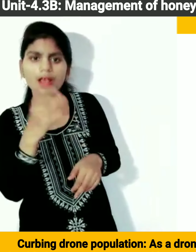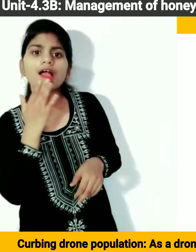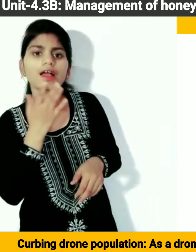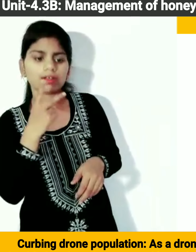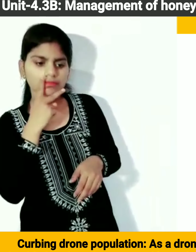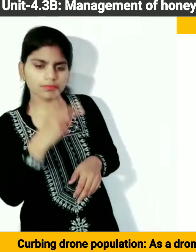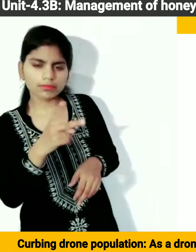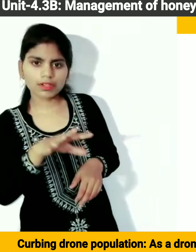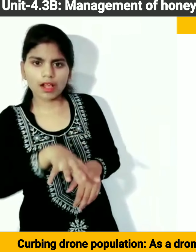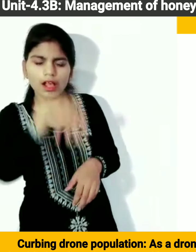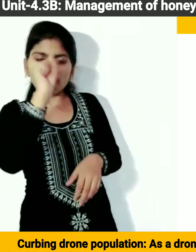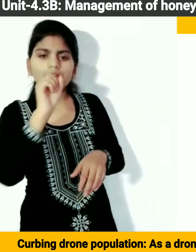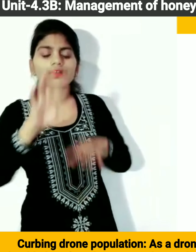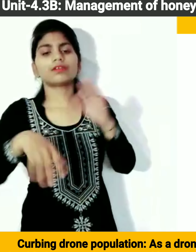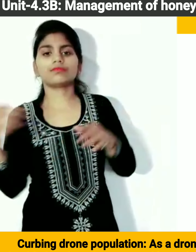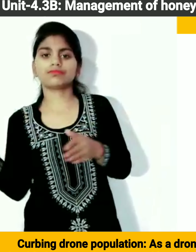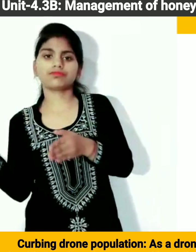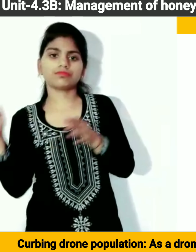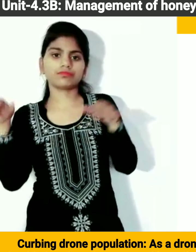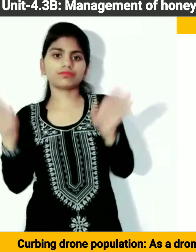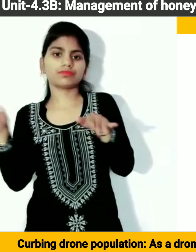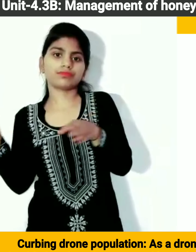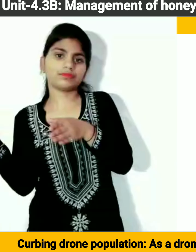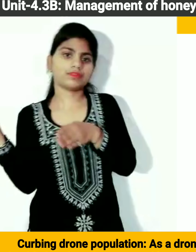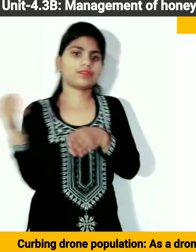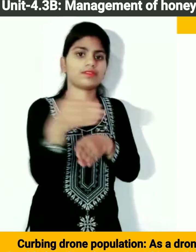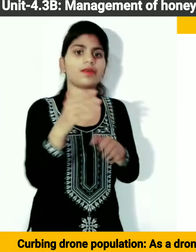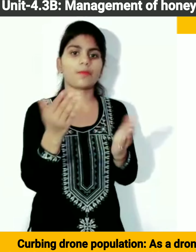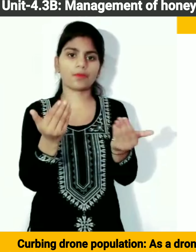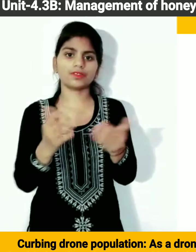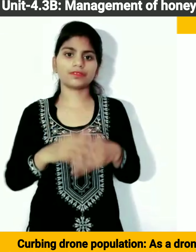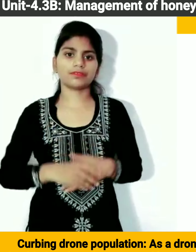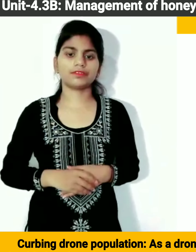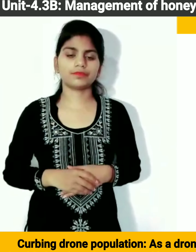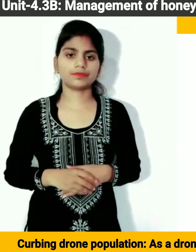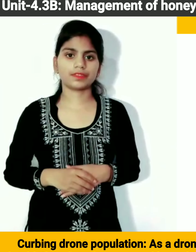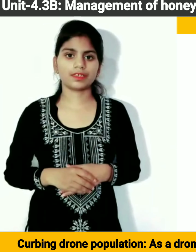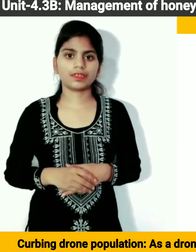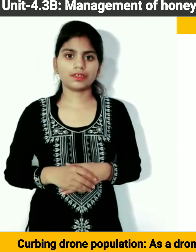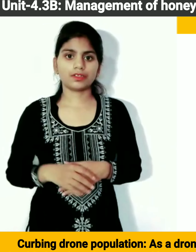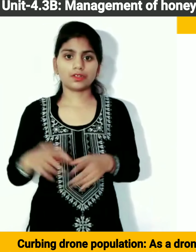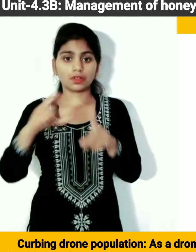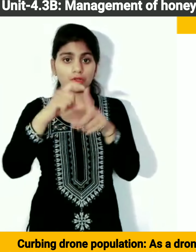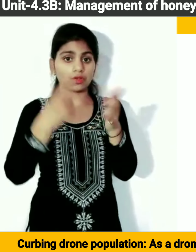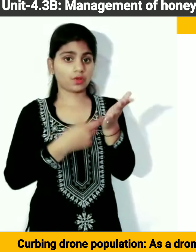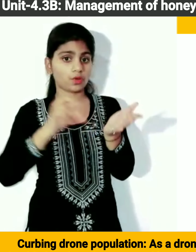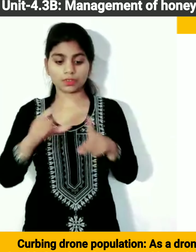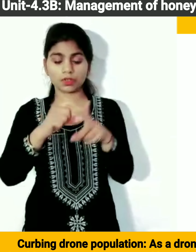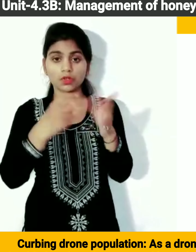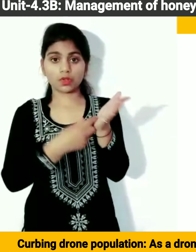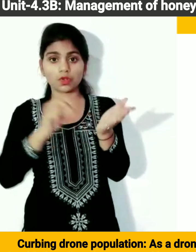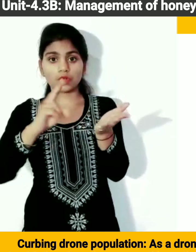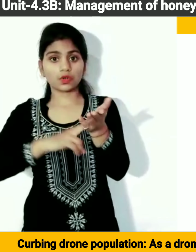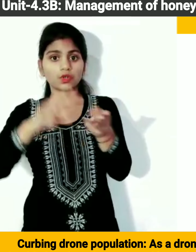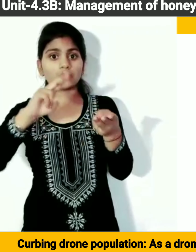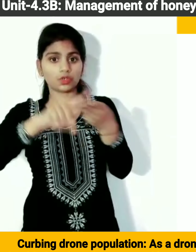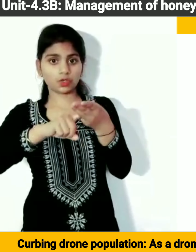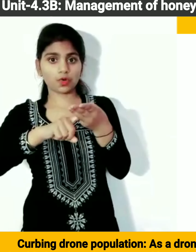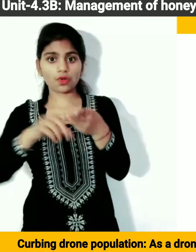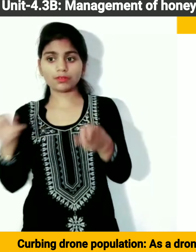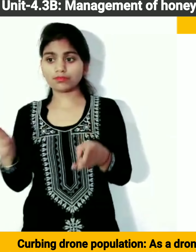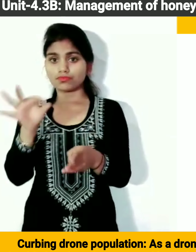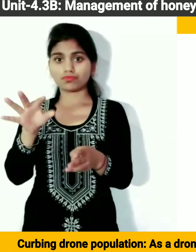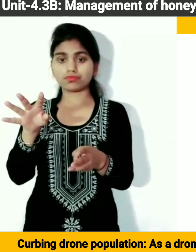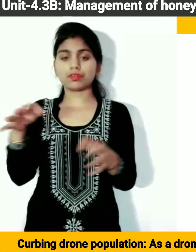Curbing drone population. As a drone consumes 5 to 6 times more than